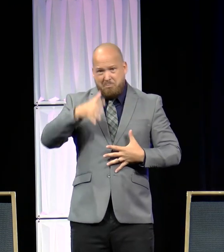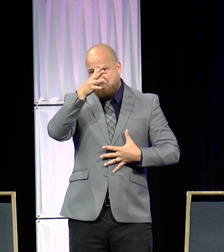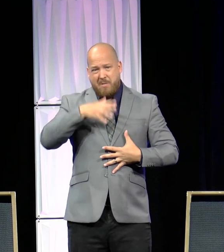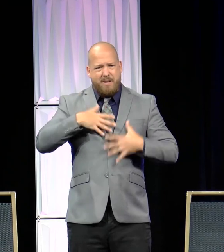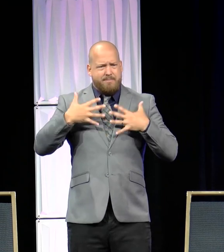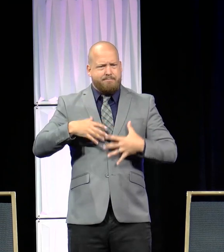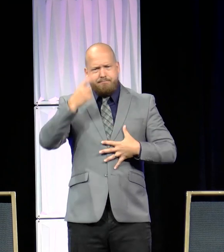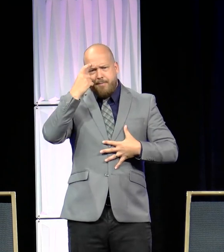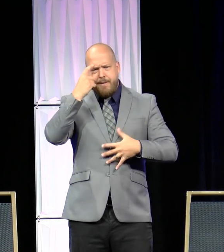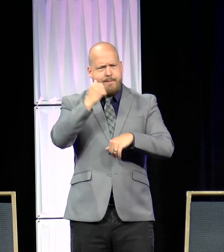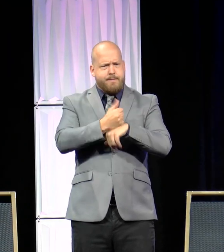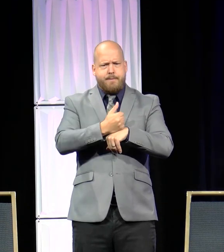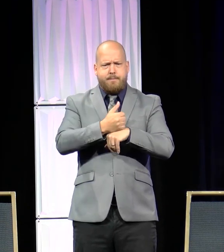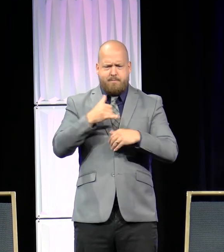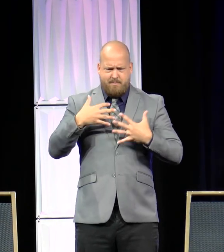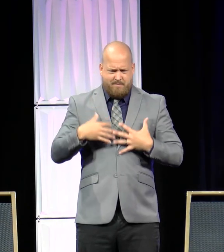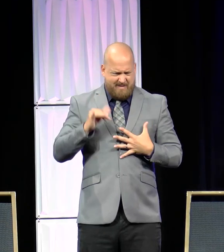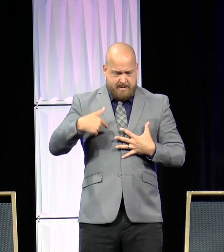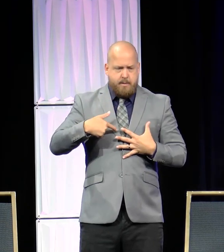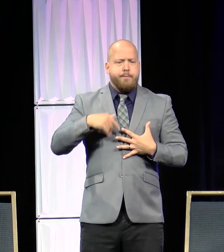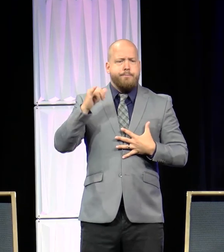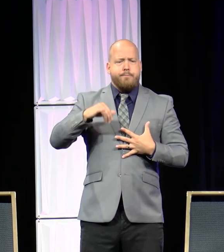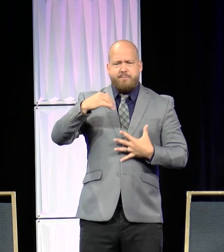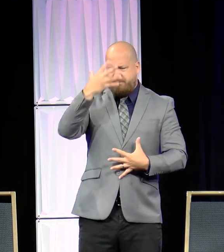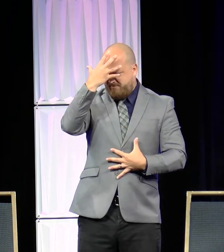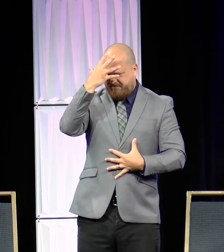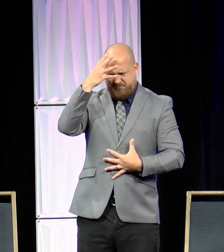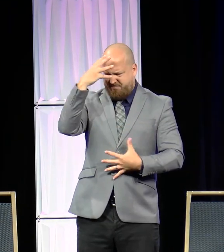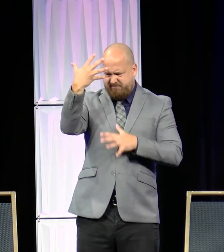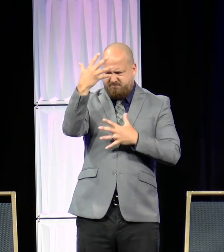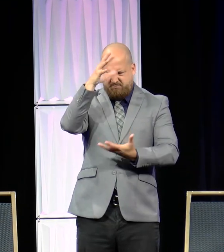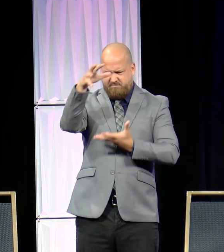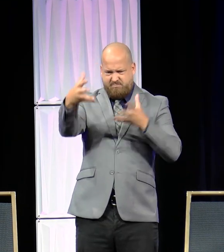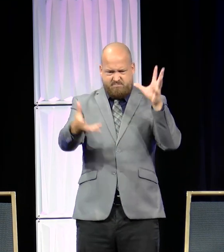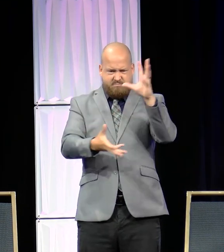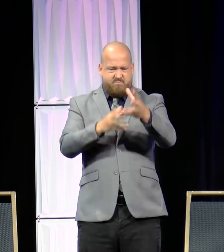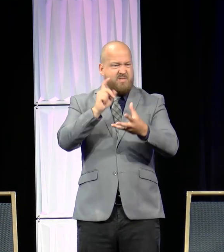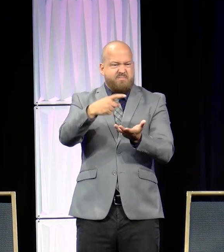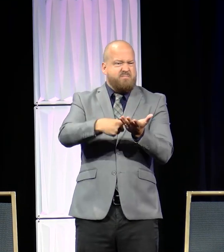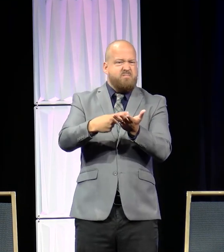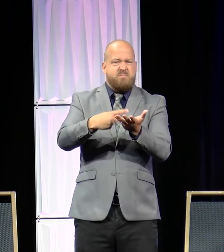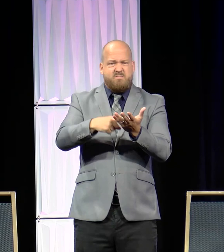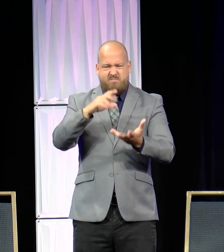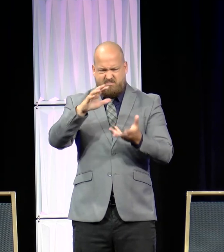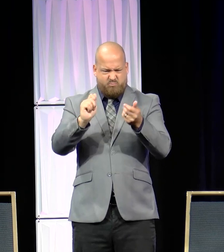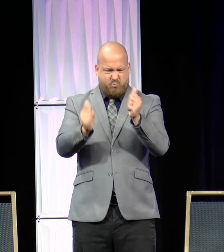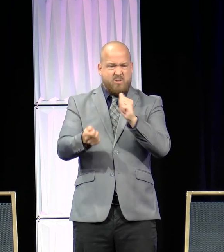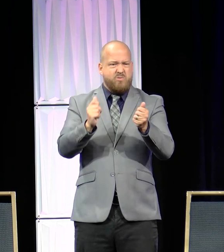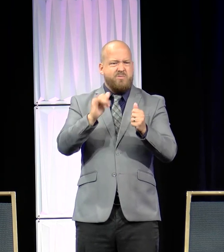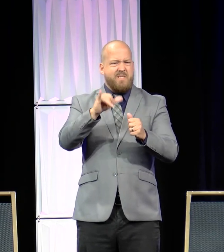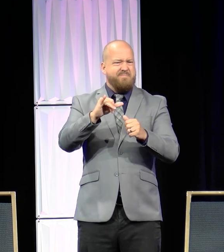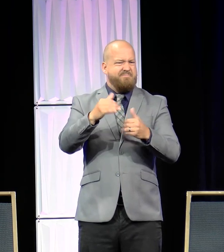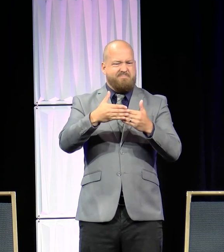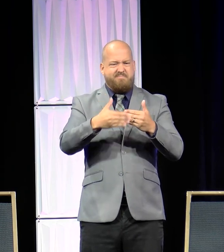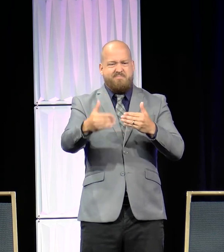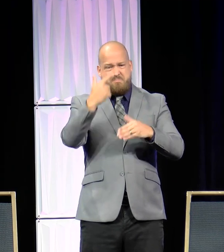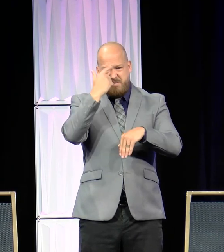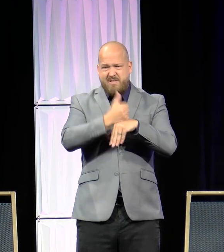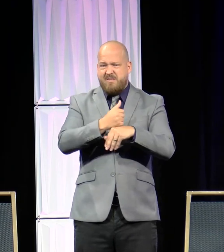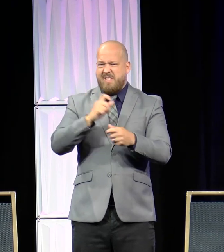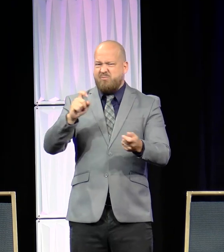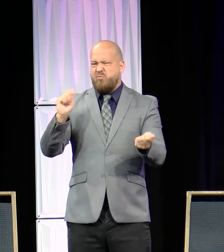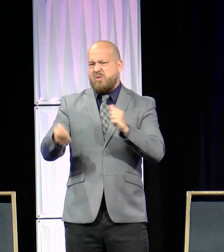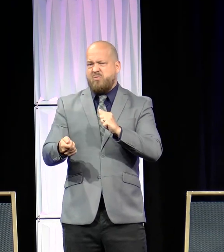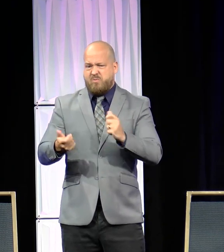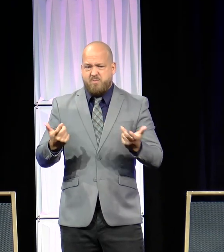toward transformation of men. We gotta move away from transaction of men. We gotta reach into the hearts